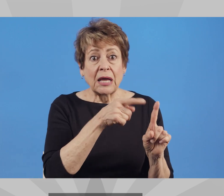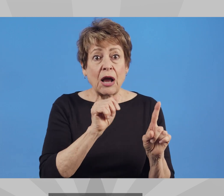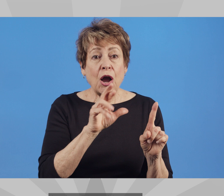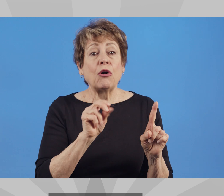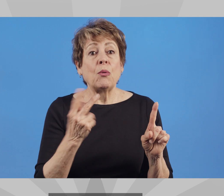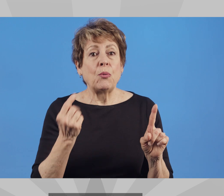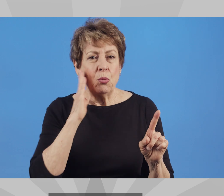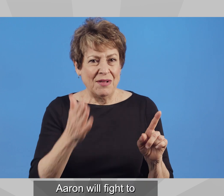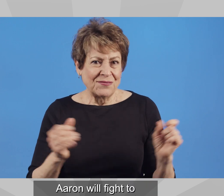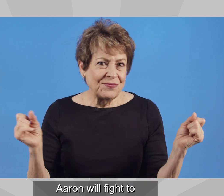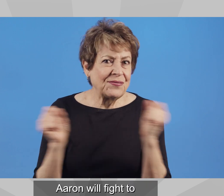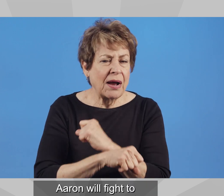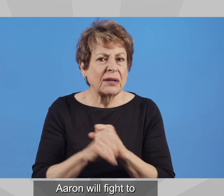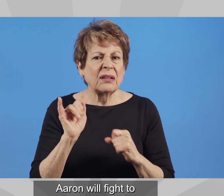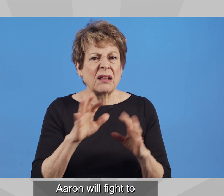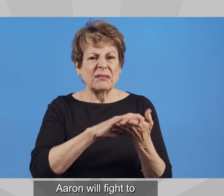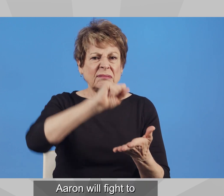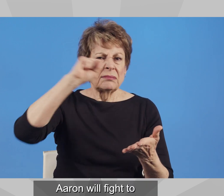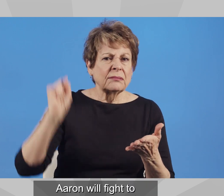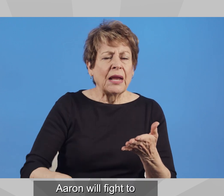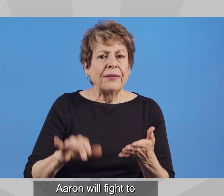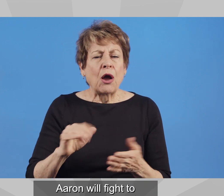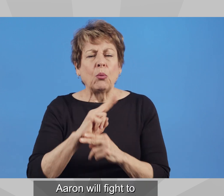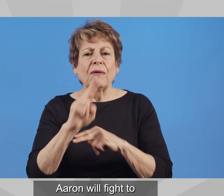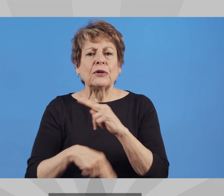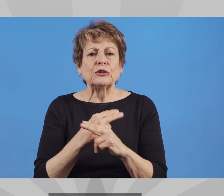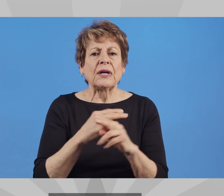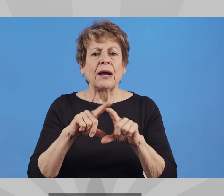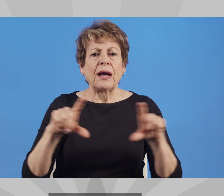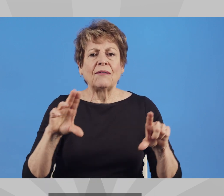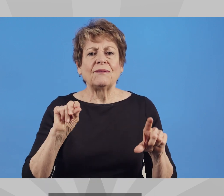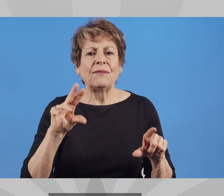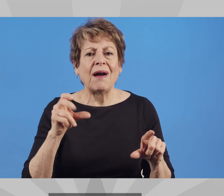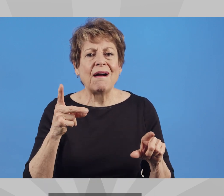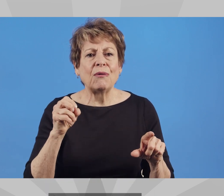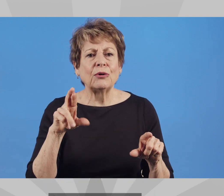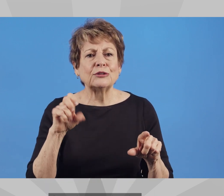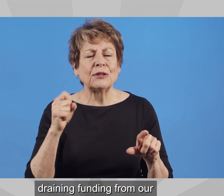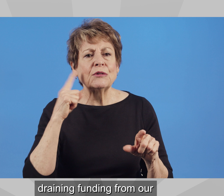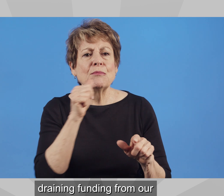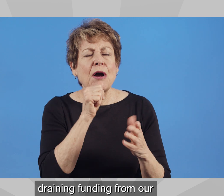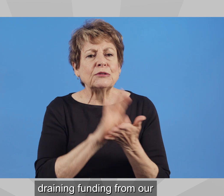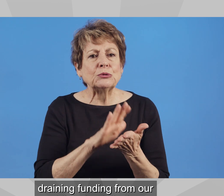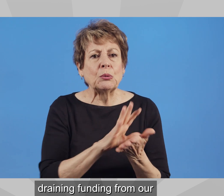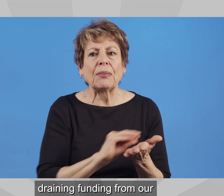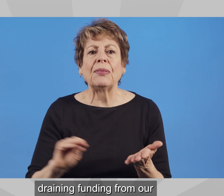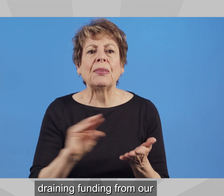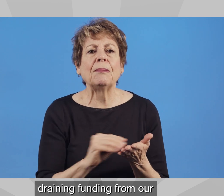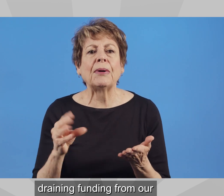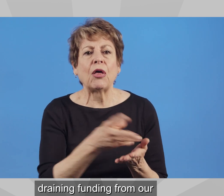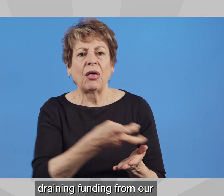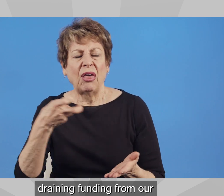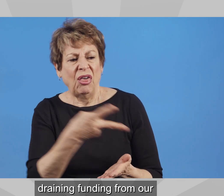In the State House, Aaron will fight to repeal universal vouchers for private schools, draining funding from